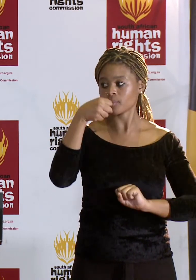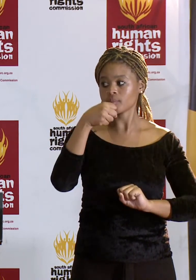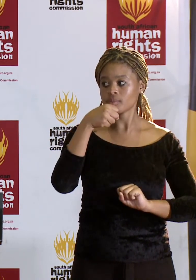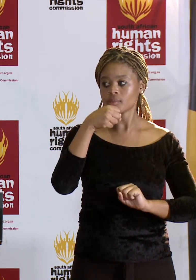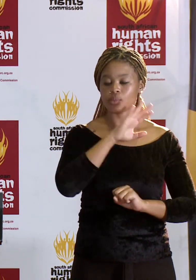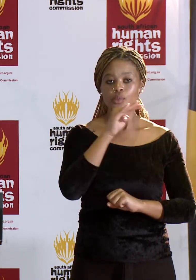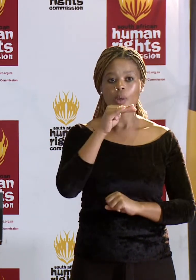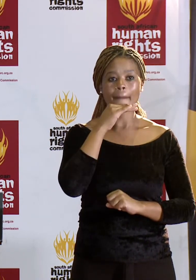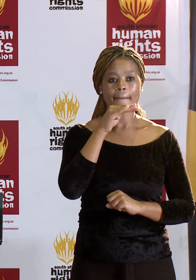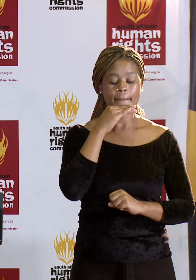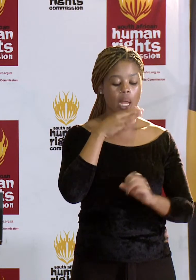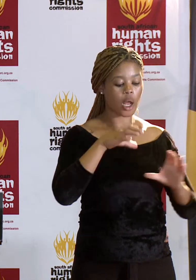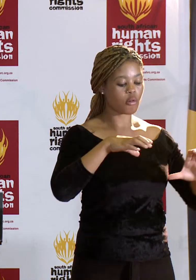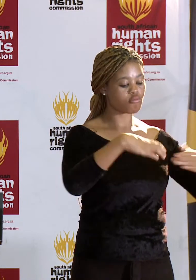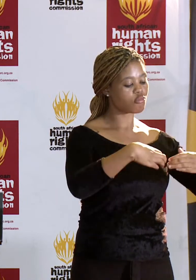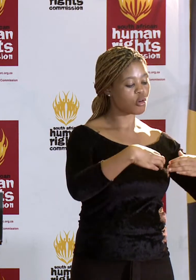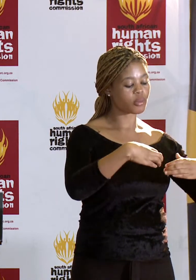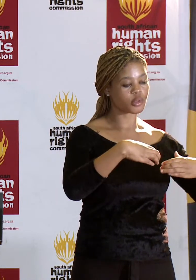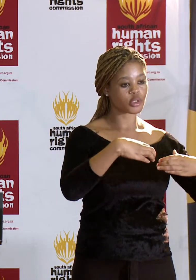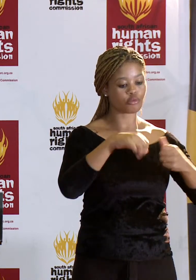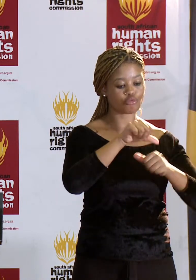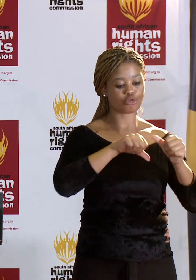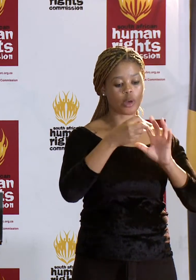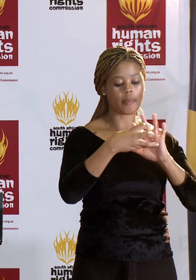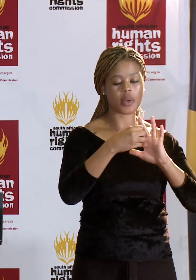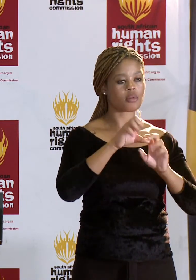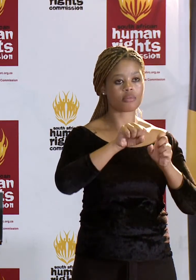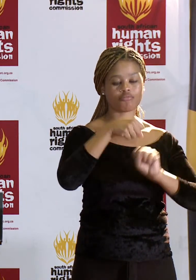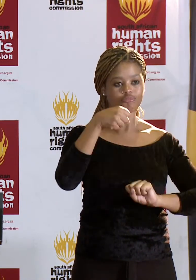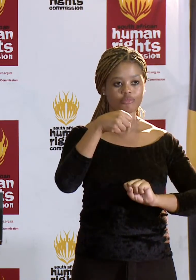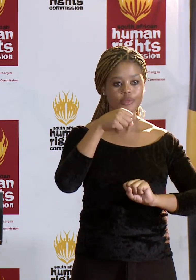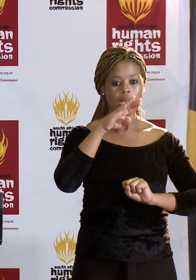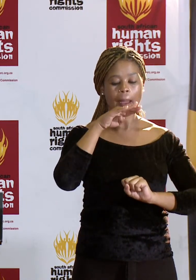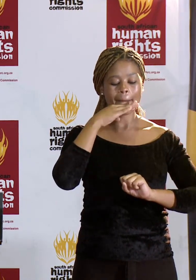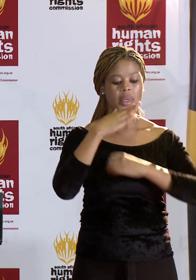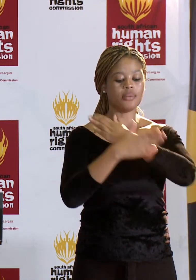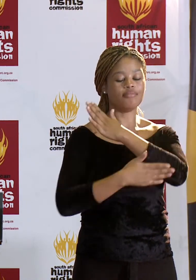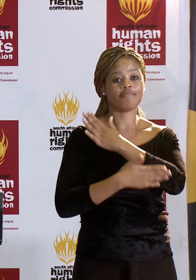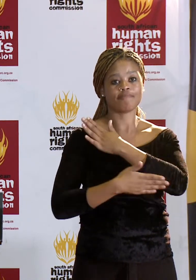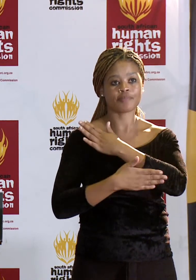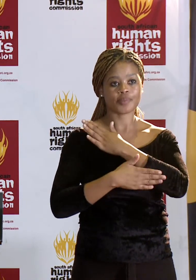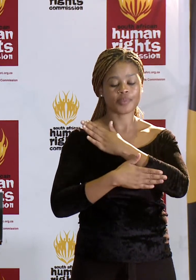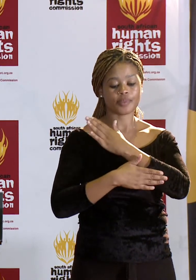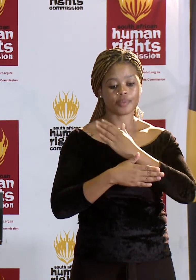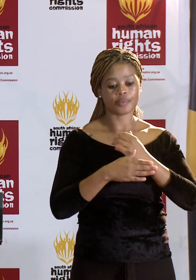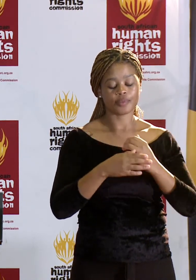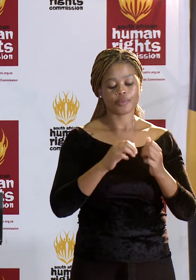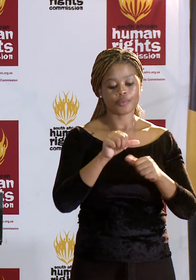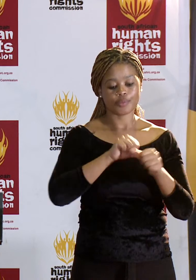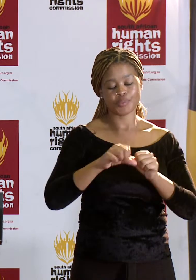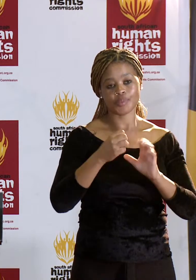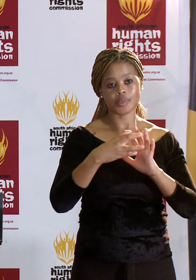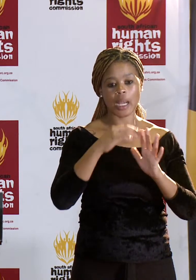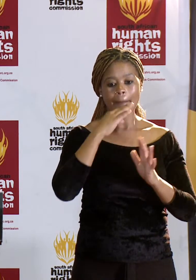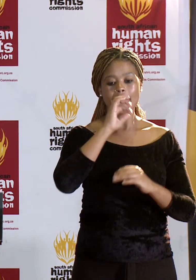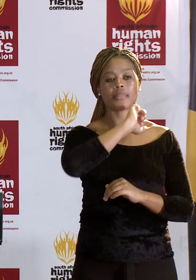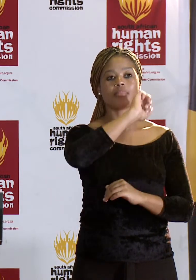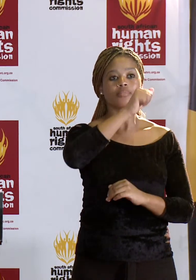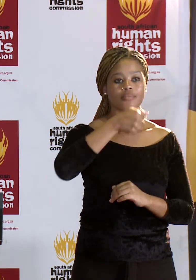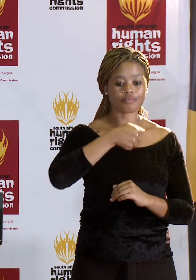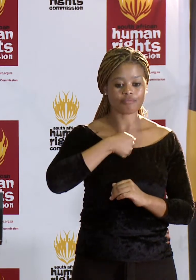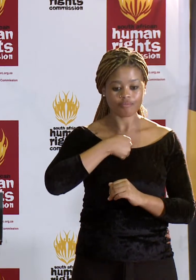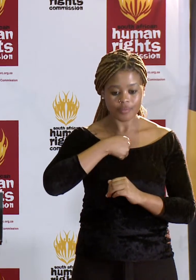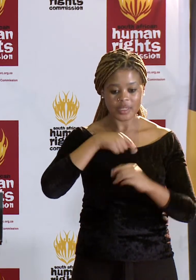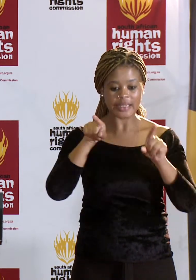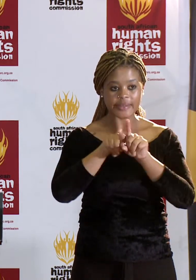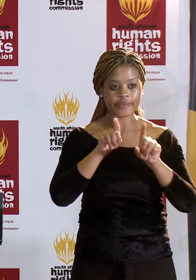I don't mean the Commission's social media charter. I mean the country social media charter. It is ours as much